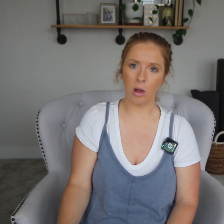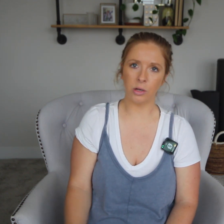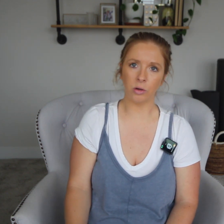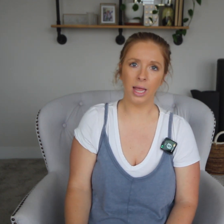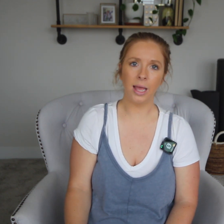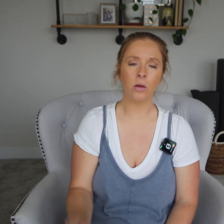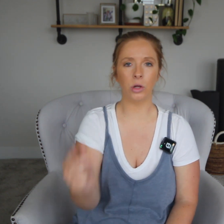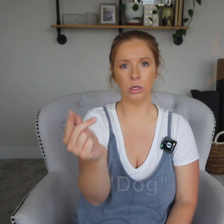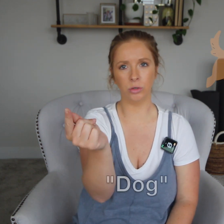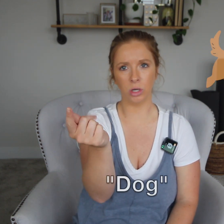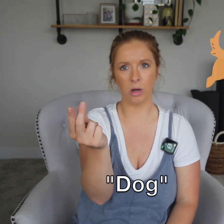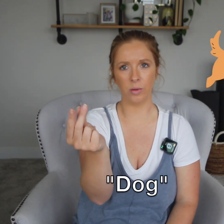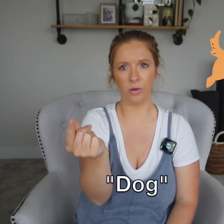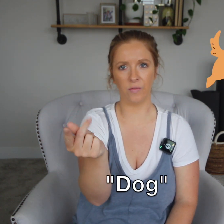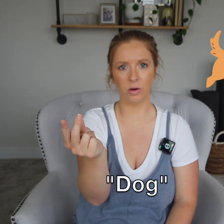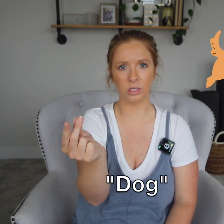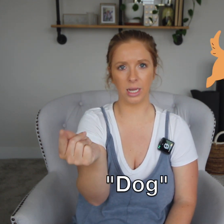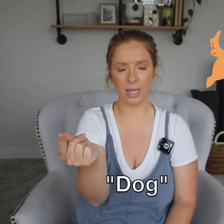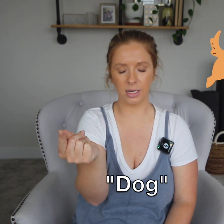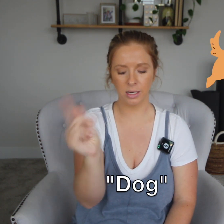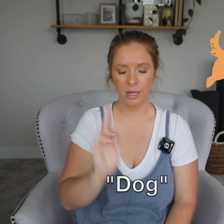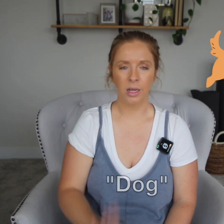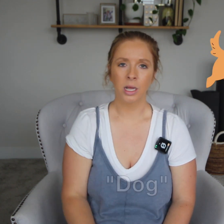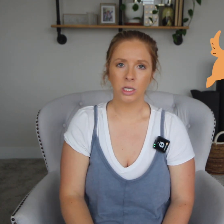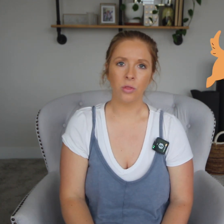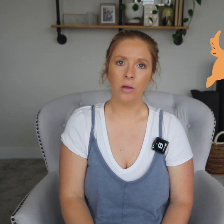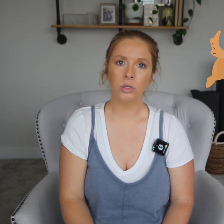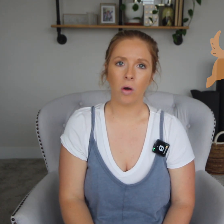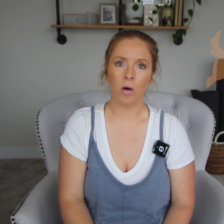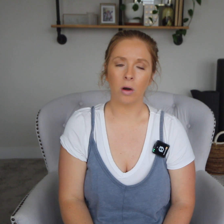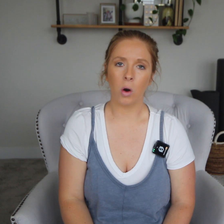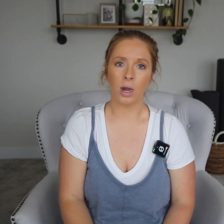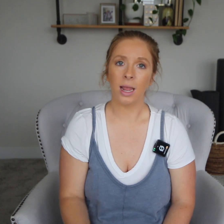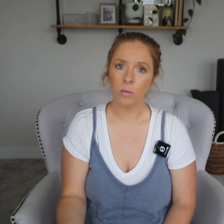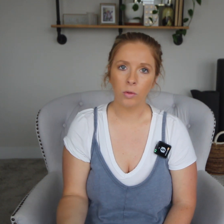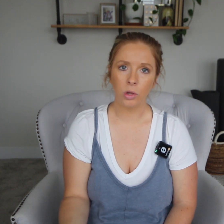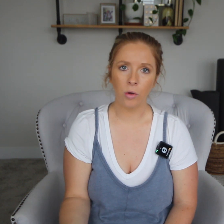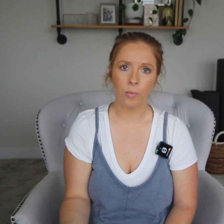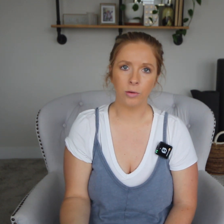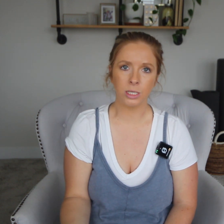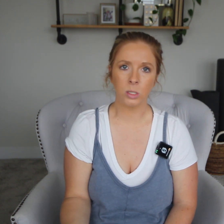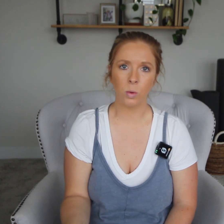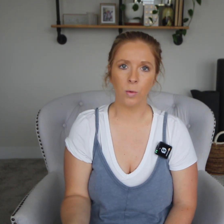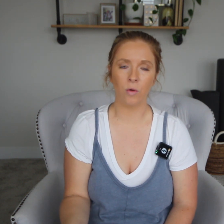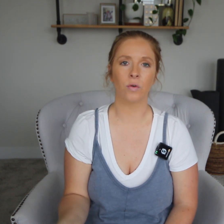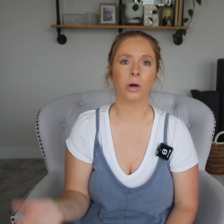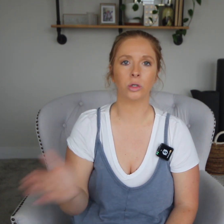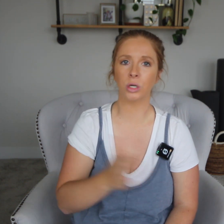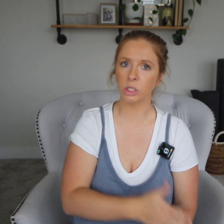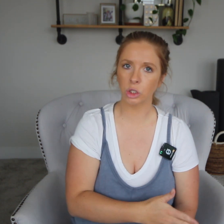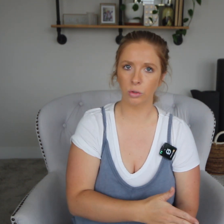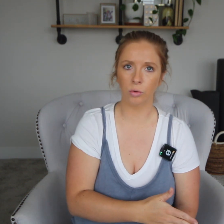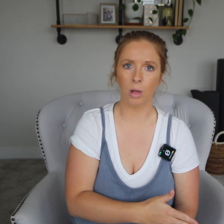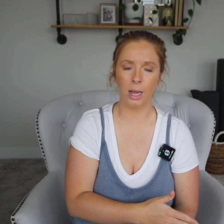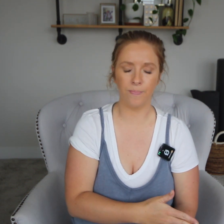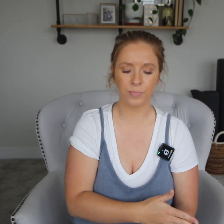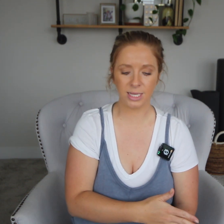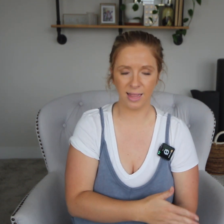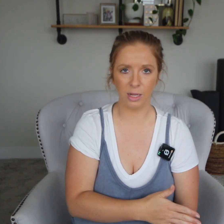on your leg, or you could do dog with your fingers like that. So those are our animal yoga poses. We went over our transitional sign languages